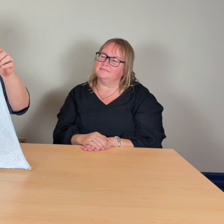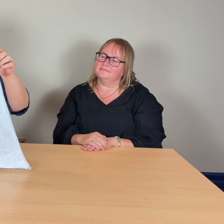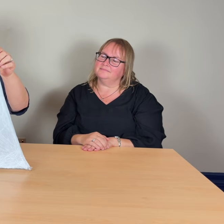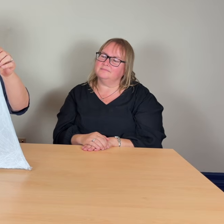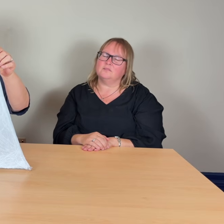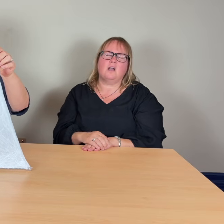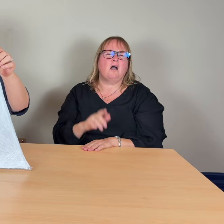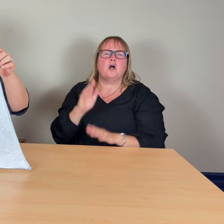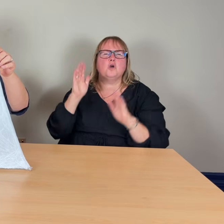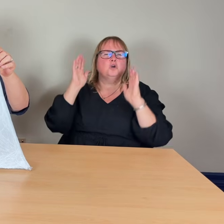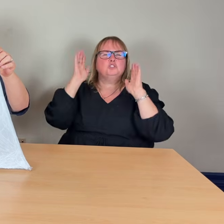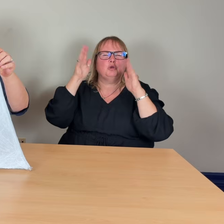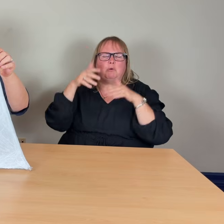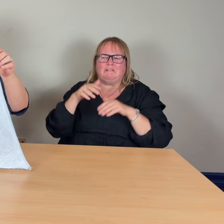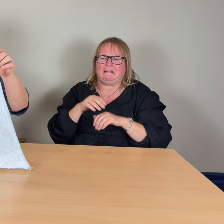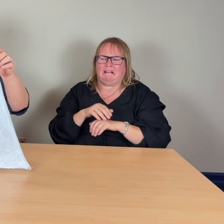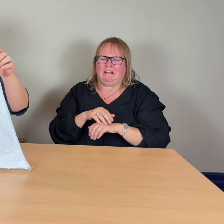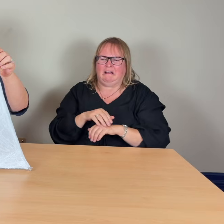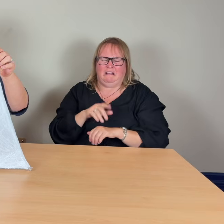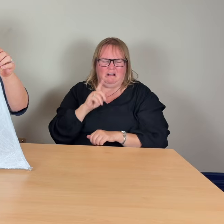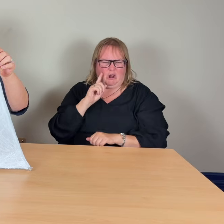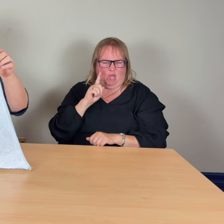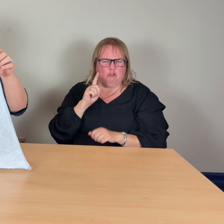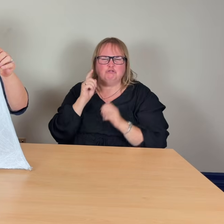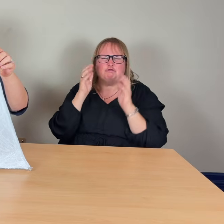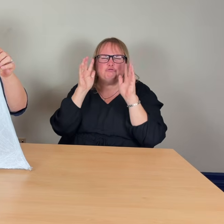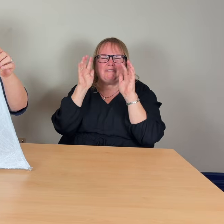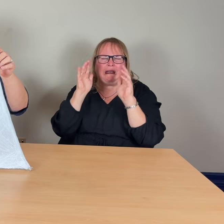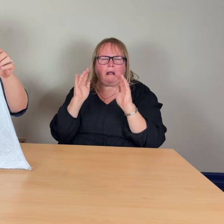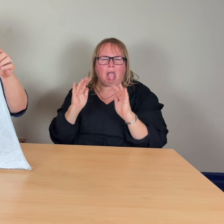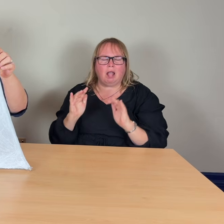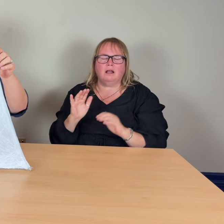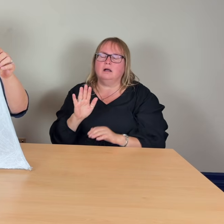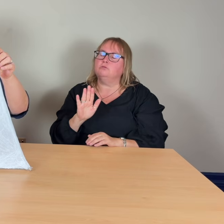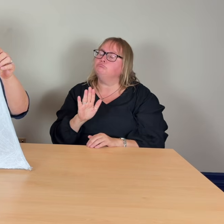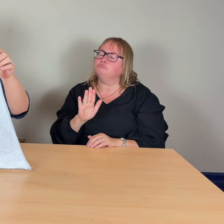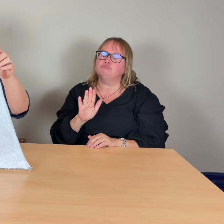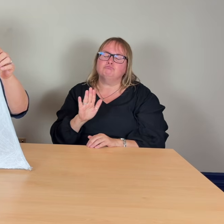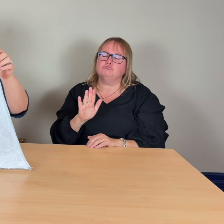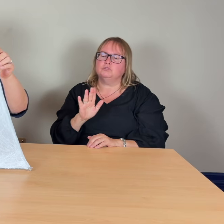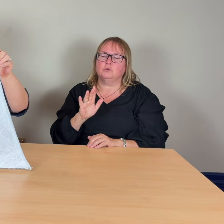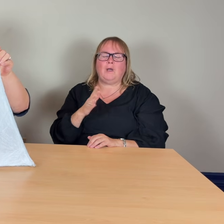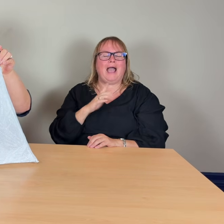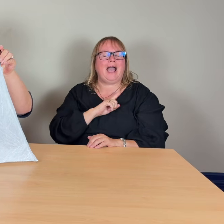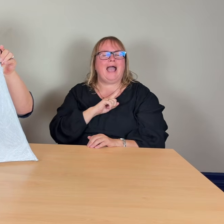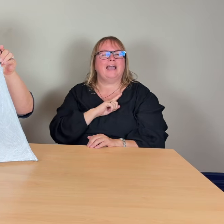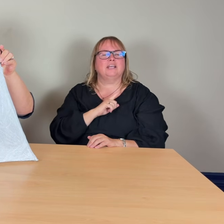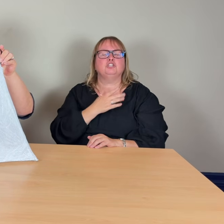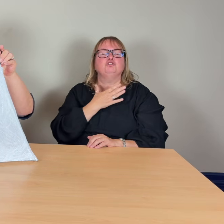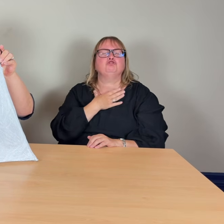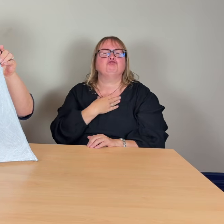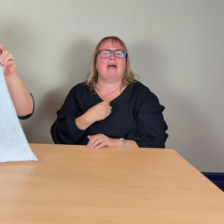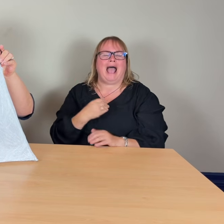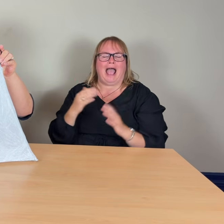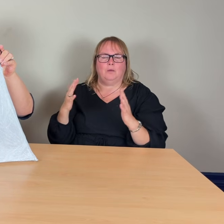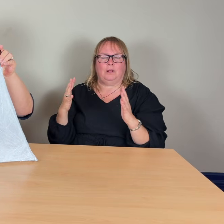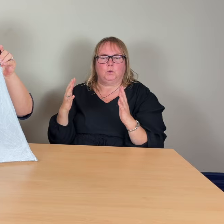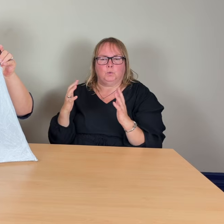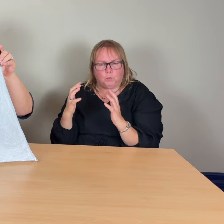Don't worry too much if you think it looks very wrinkly, because as the lantern dries, it goes